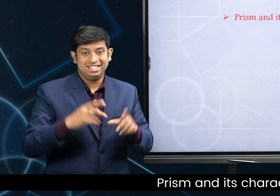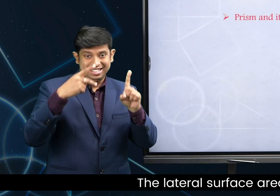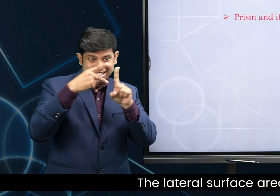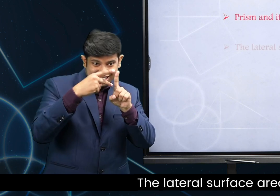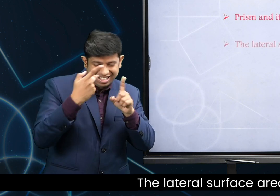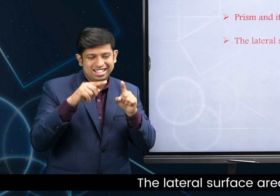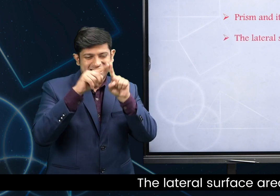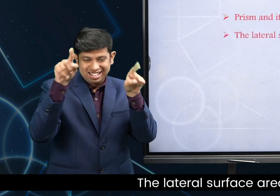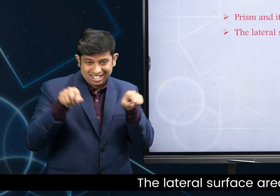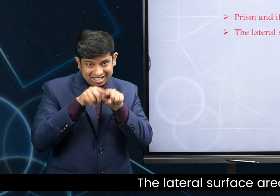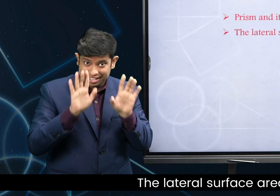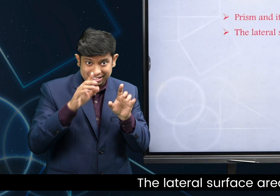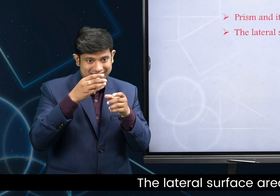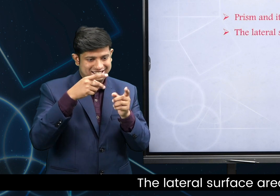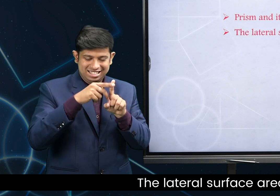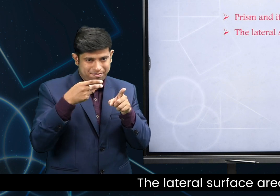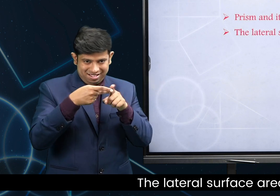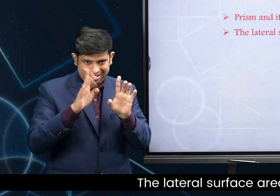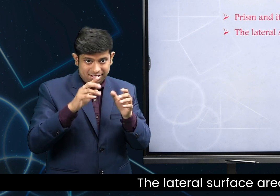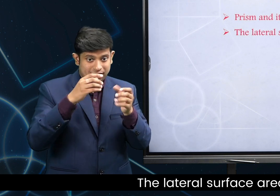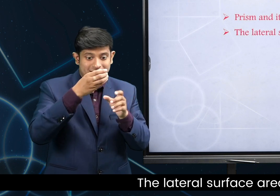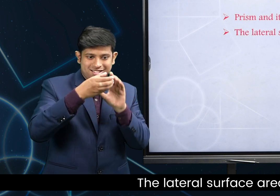the lateral surface area of a prism,